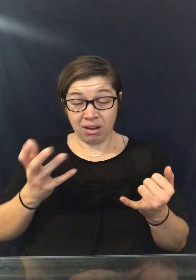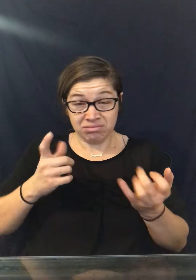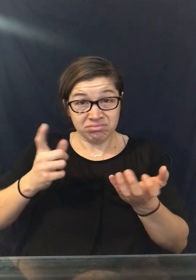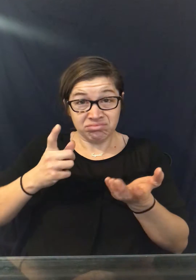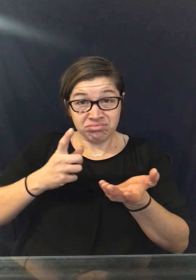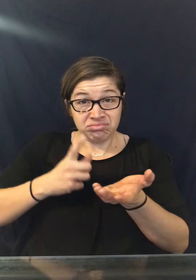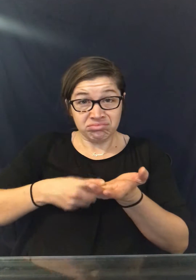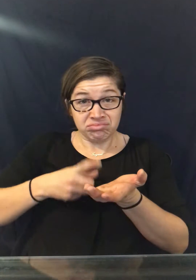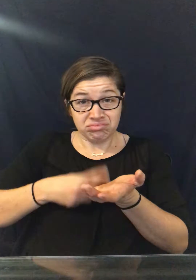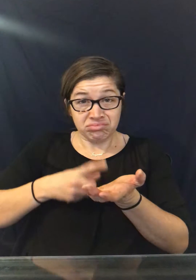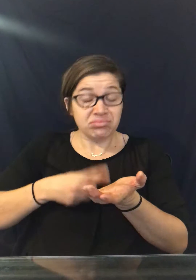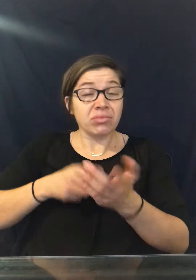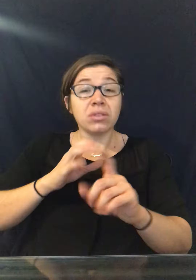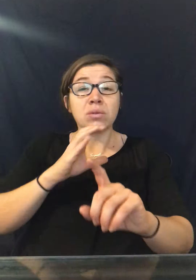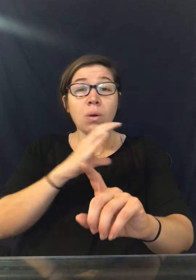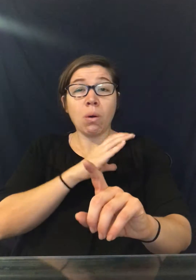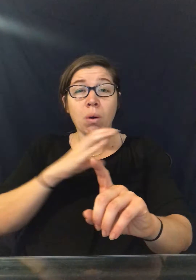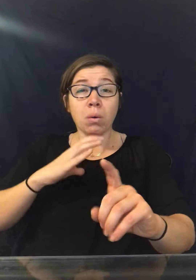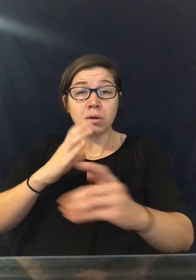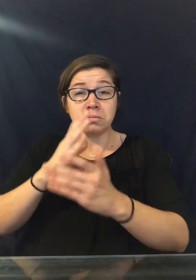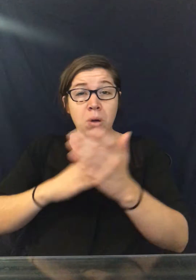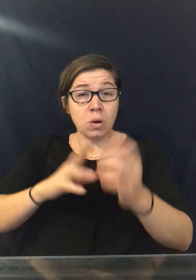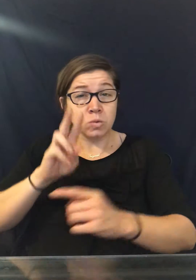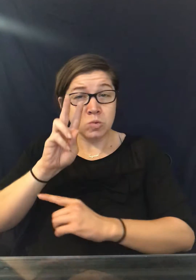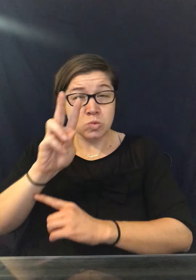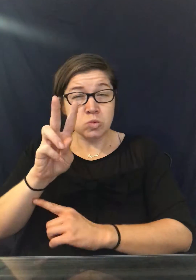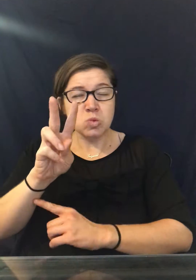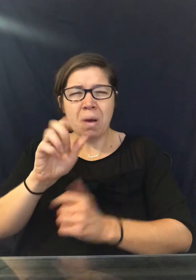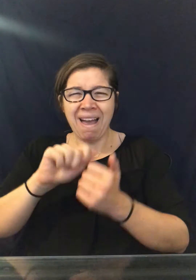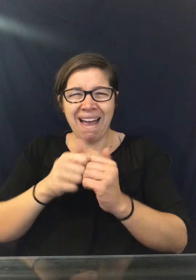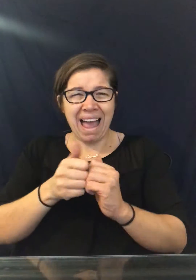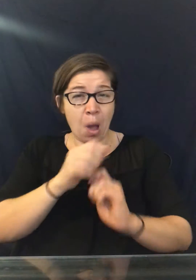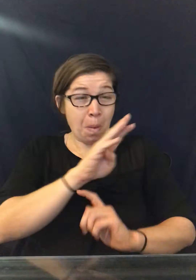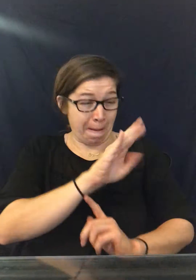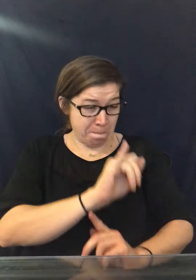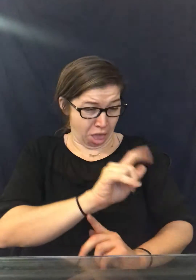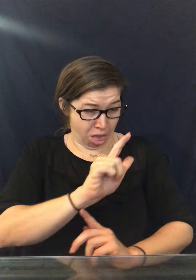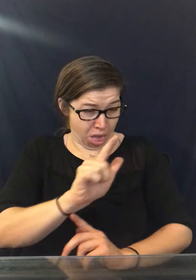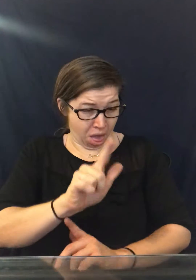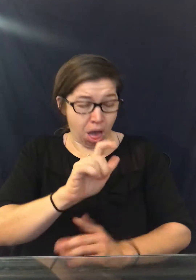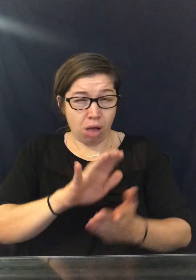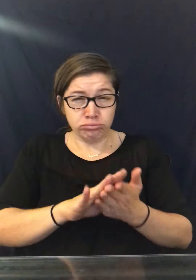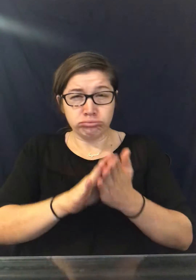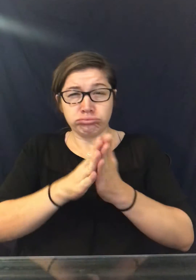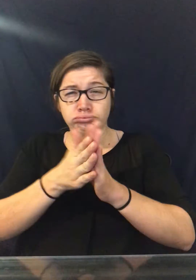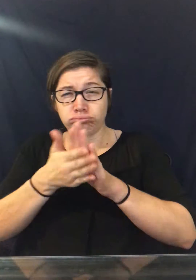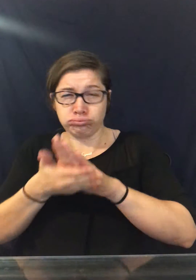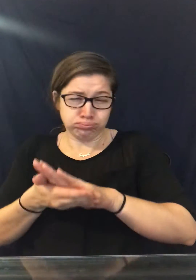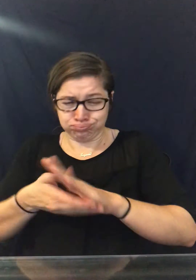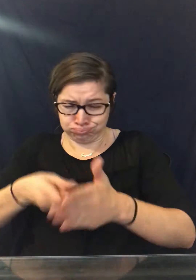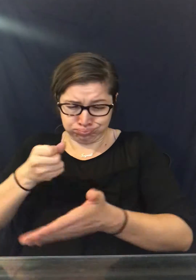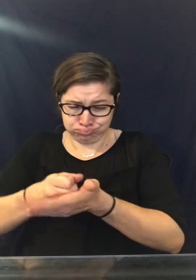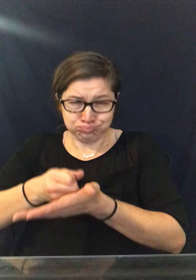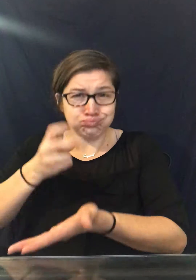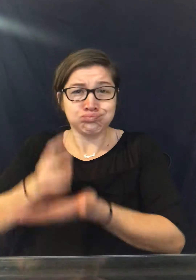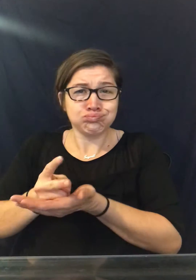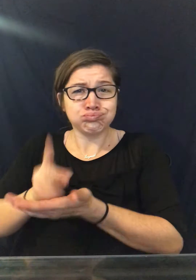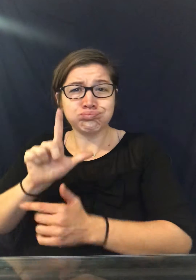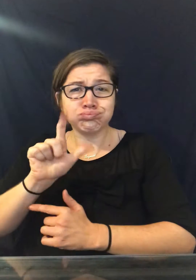a Bill Becomes a Law. In a previous video, we looked at the structure of Congress, in which we have